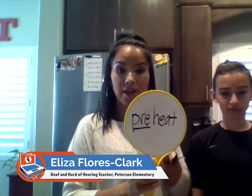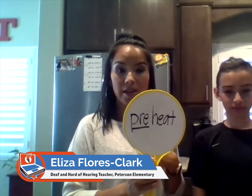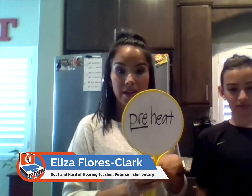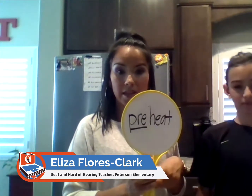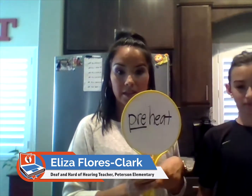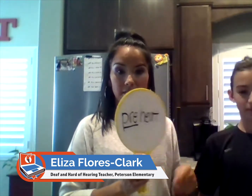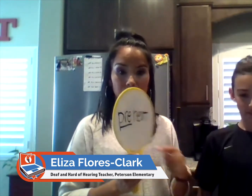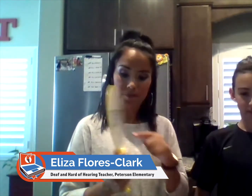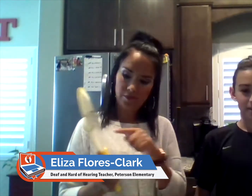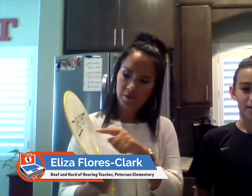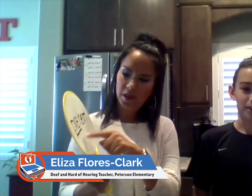Preheat.